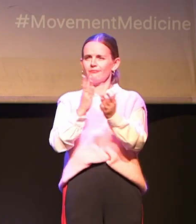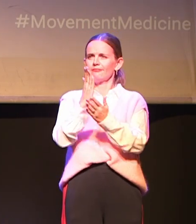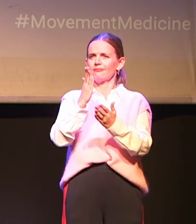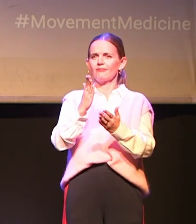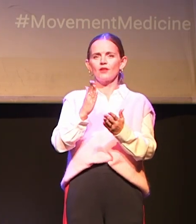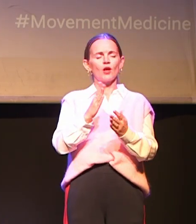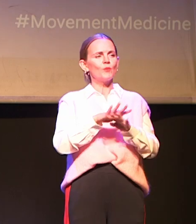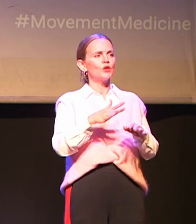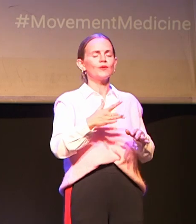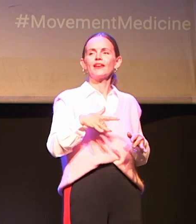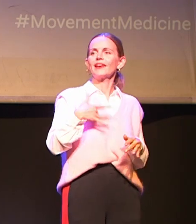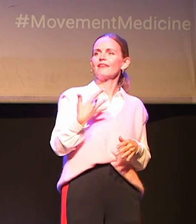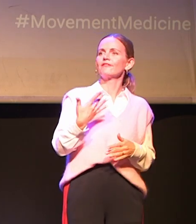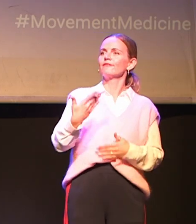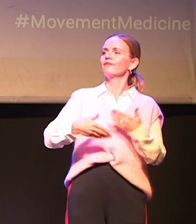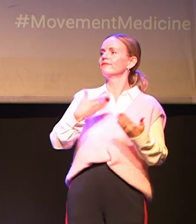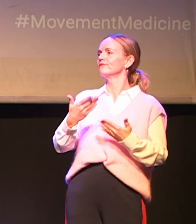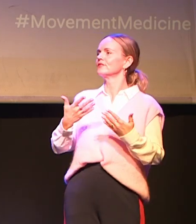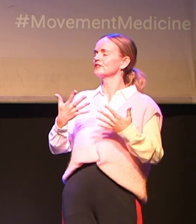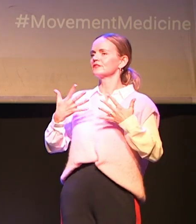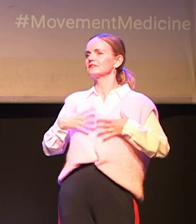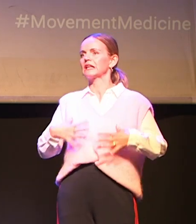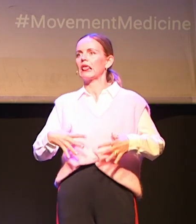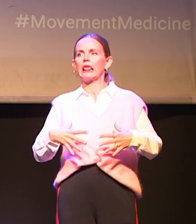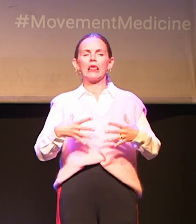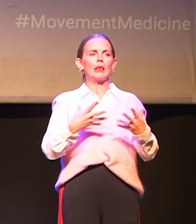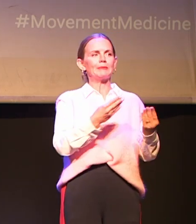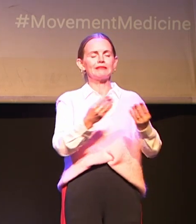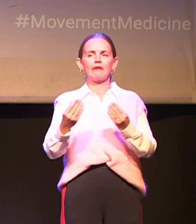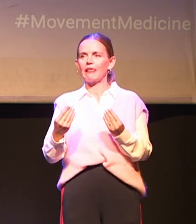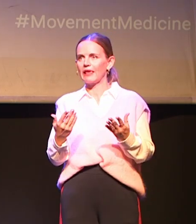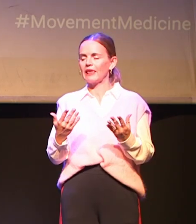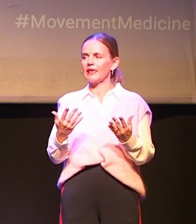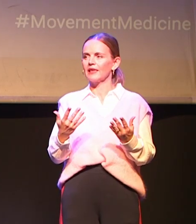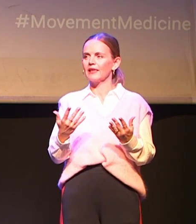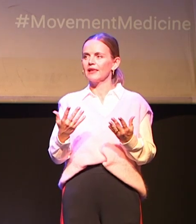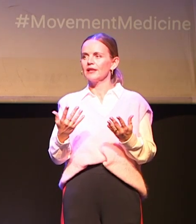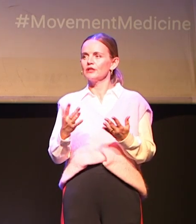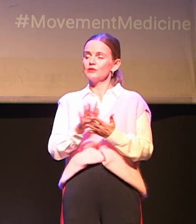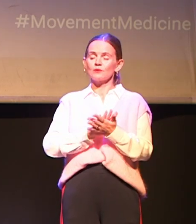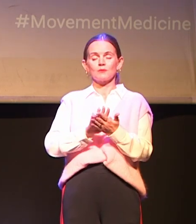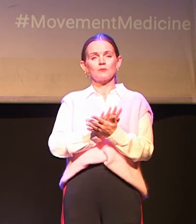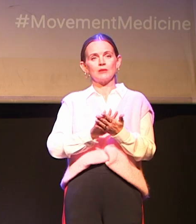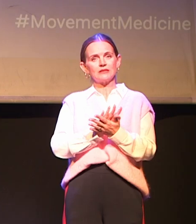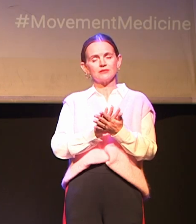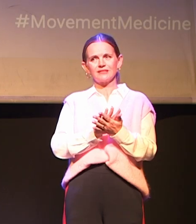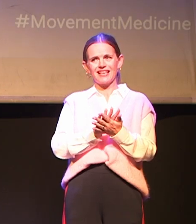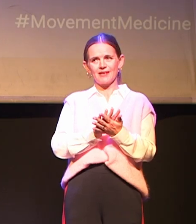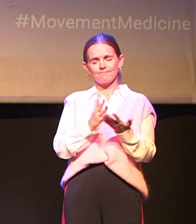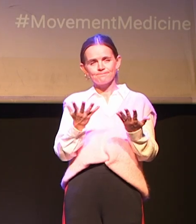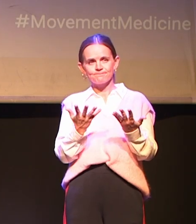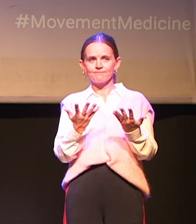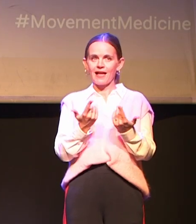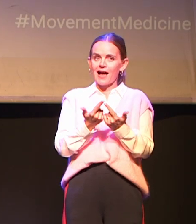physical, we don't just have access to a physical plane or a material plane. And so really the level of